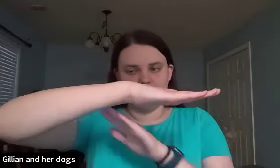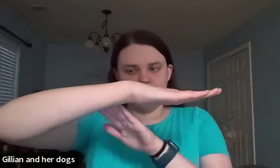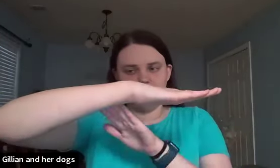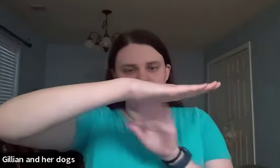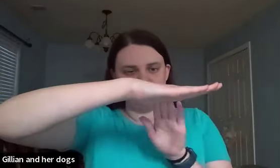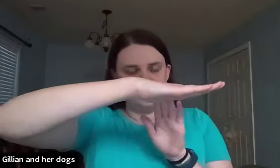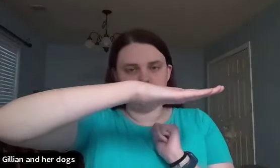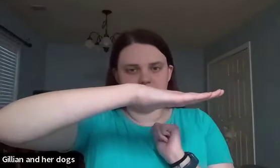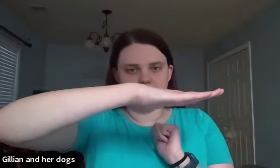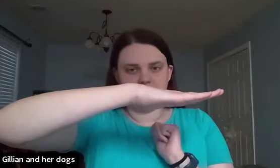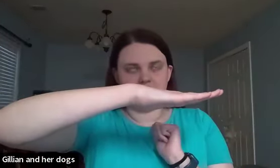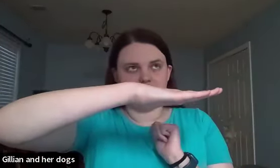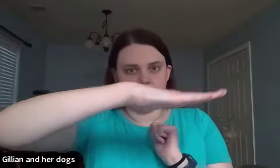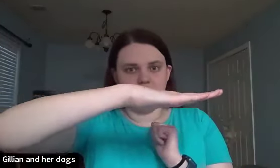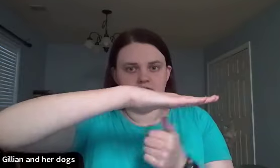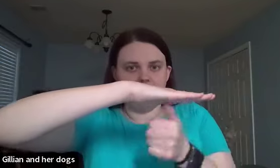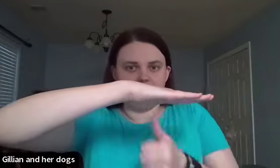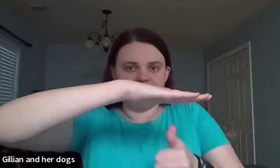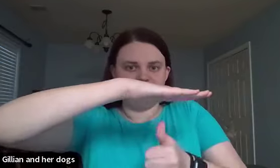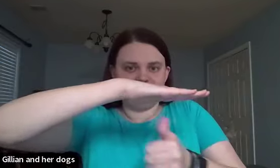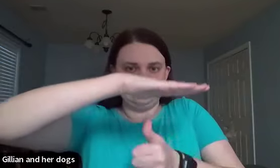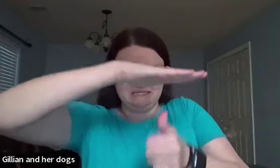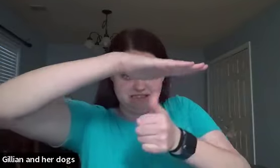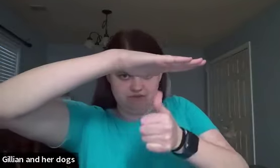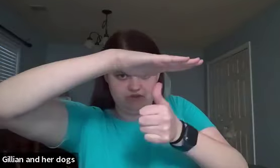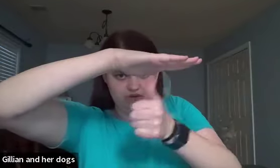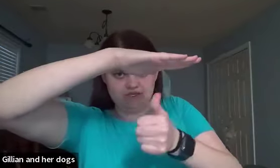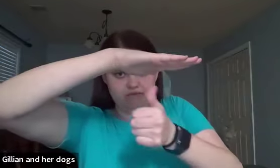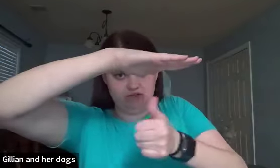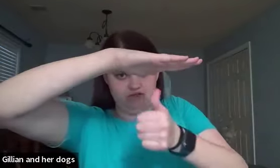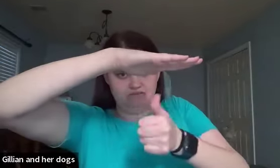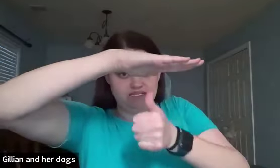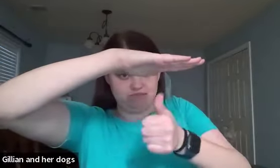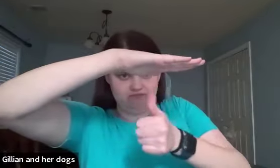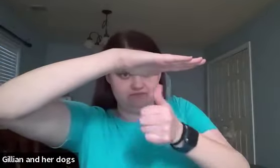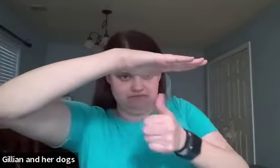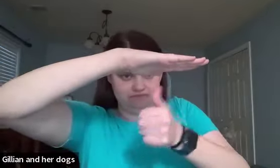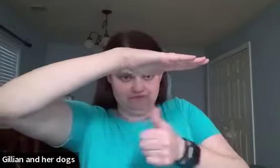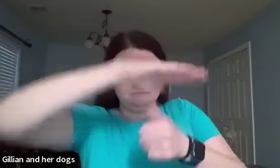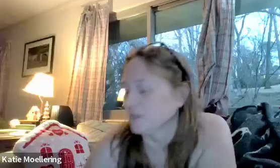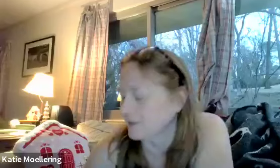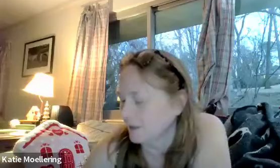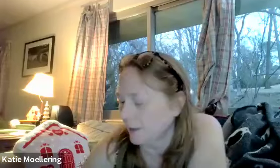your non-dominant palm out, and basement's this with the thumbs up underneath basement. Okay, perfect. Okay.